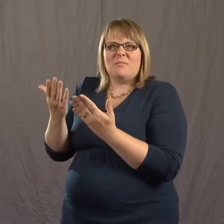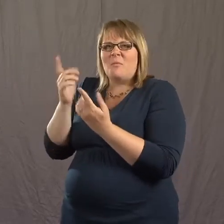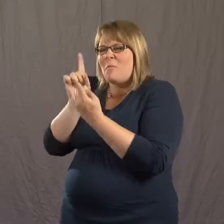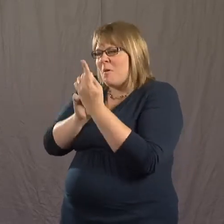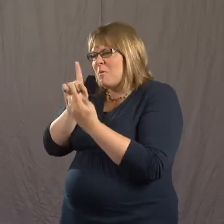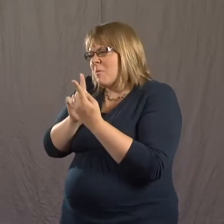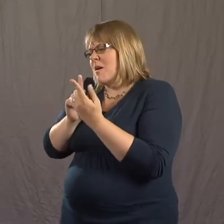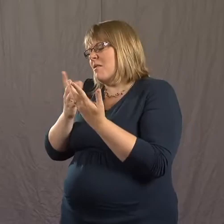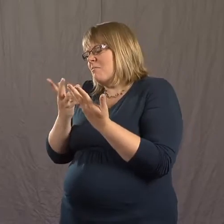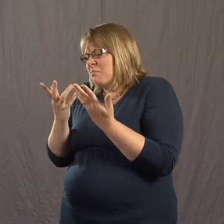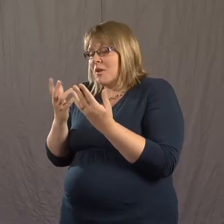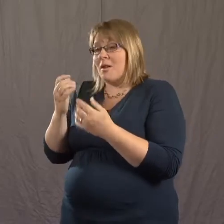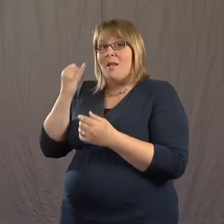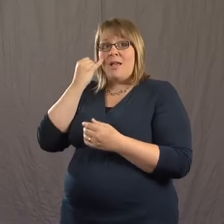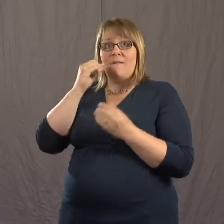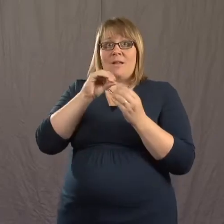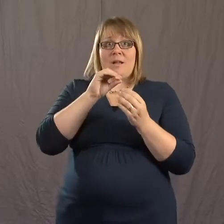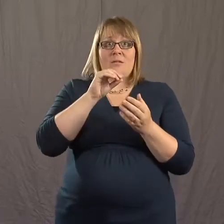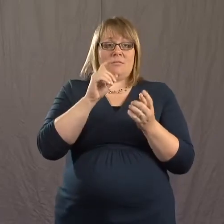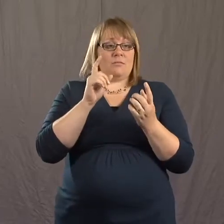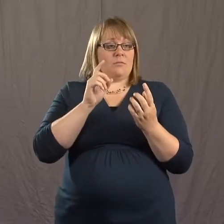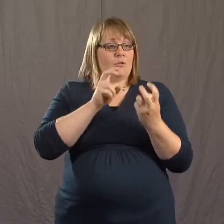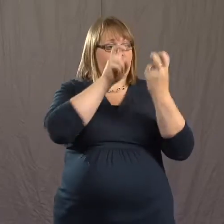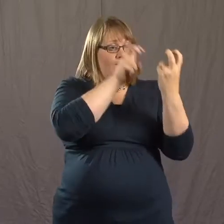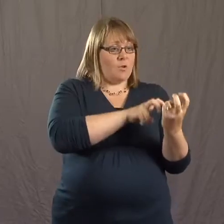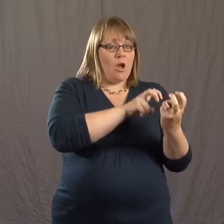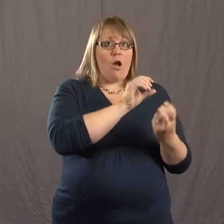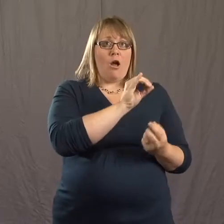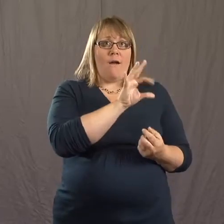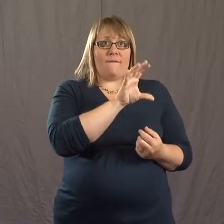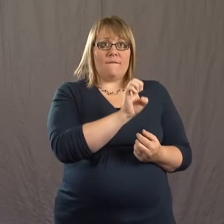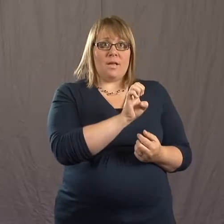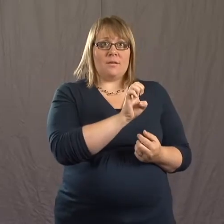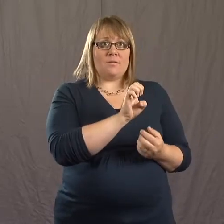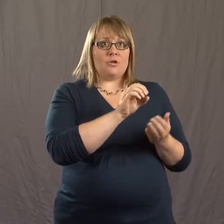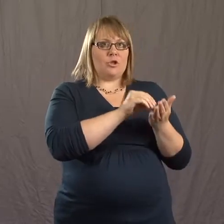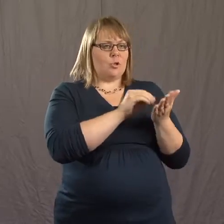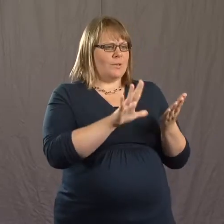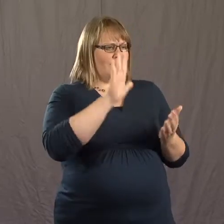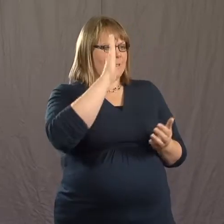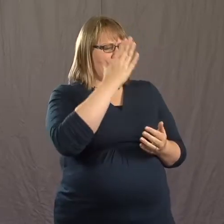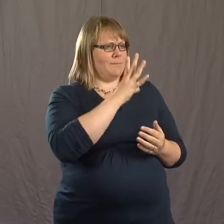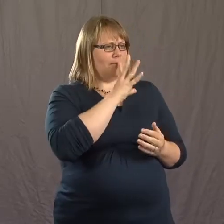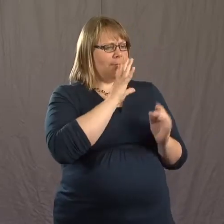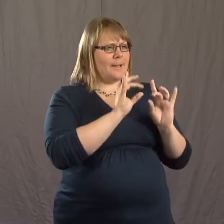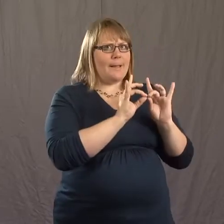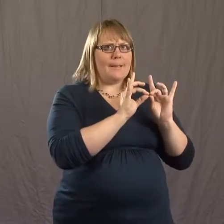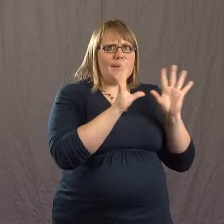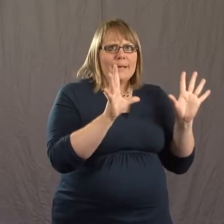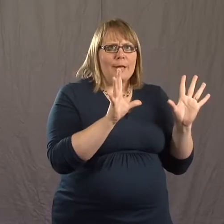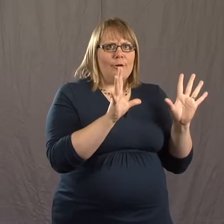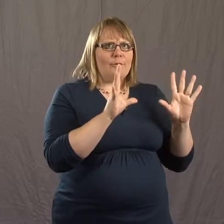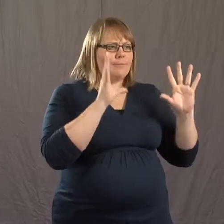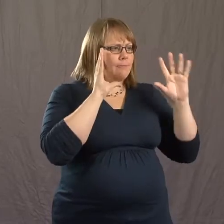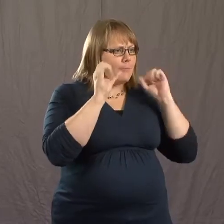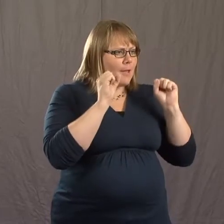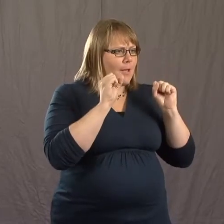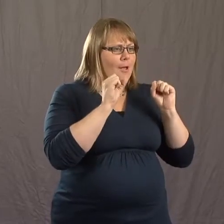the situation. If it's a one-on-one interaction and they're sitting in your office, for example, the student may speak apparently